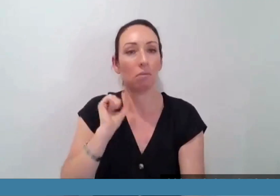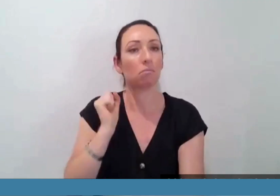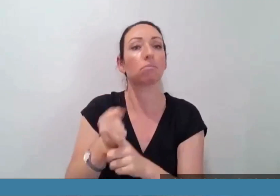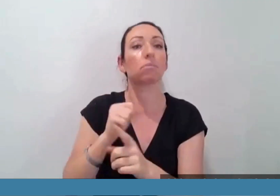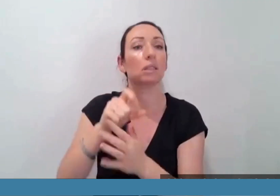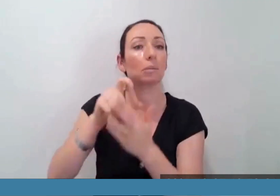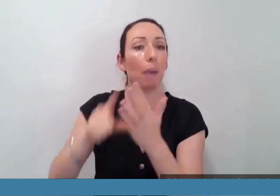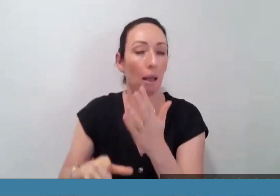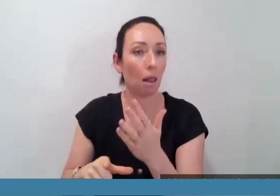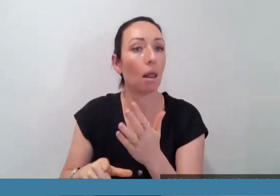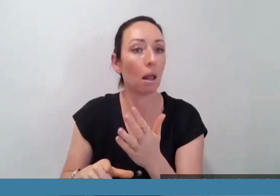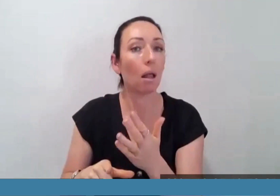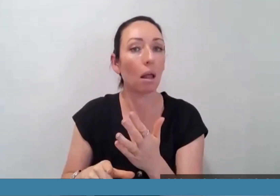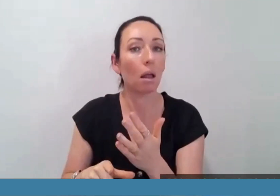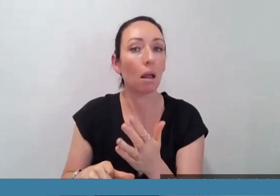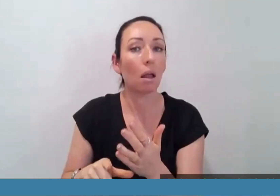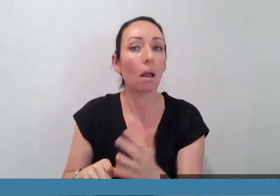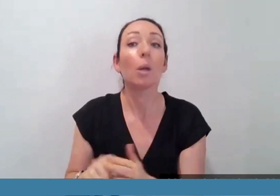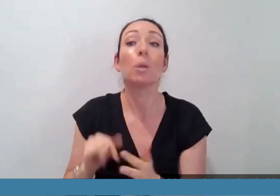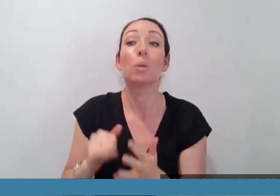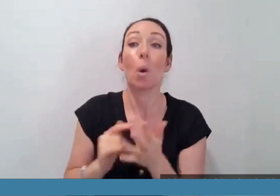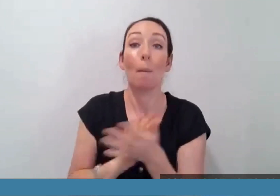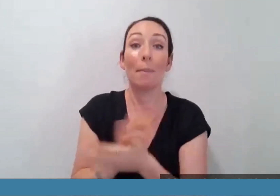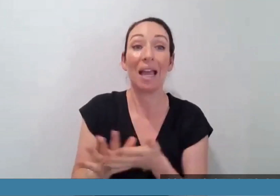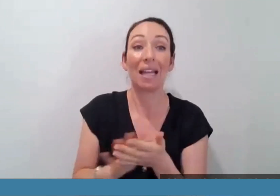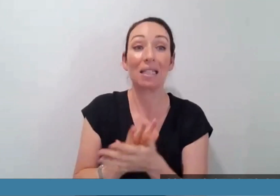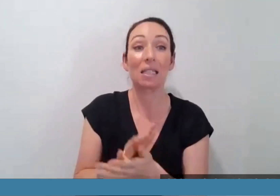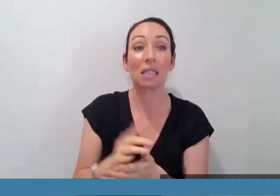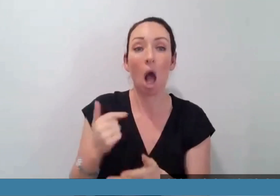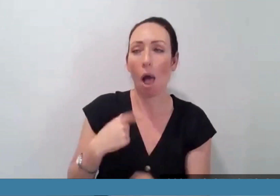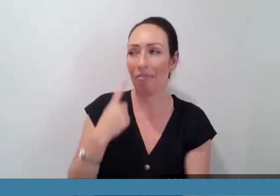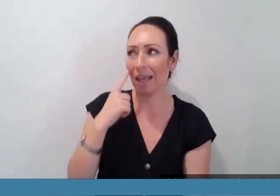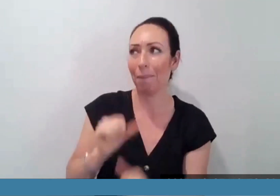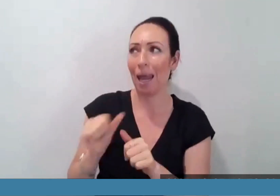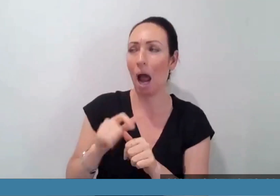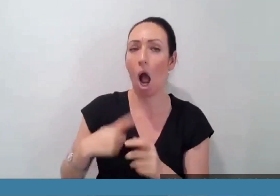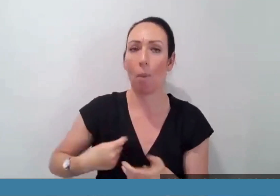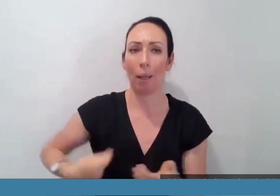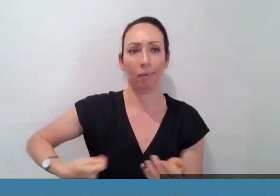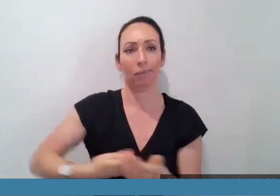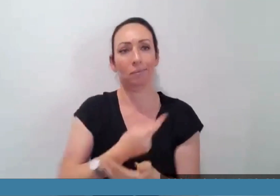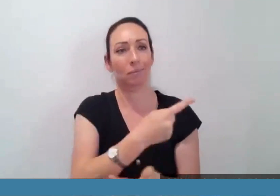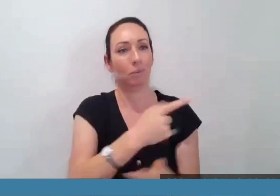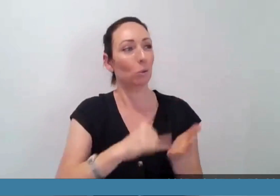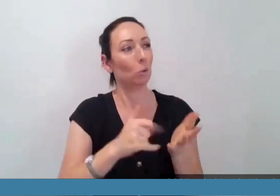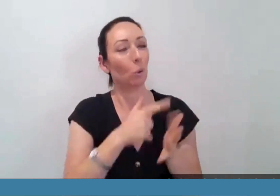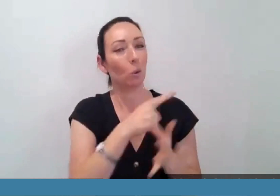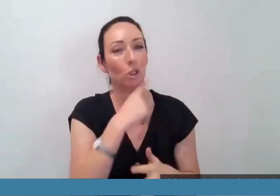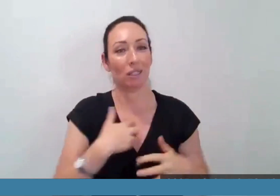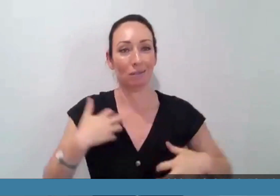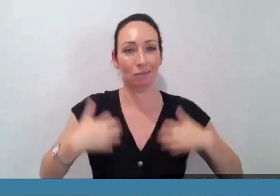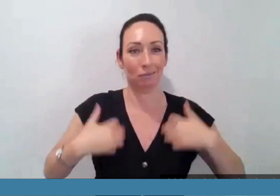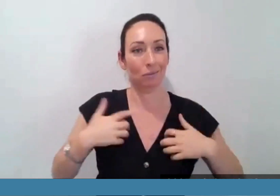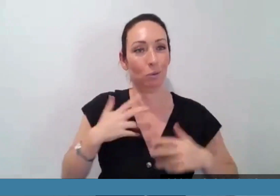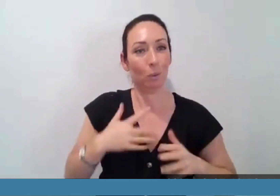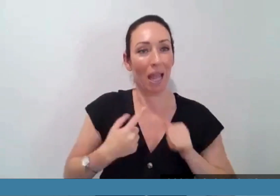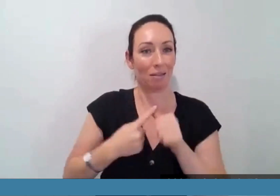become disabled. And I was going to throw this one to Sue, who was keen to answer this one. Sue